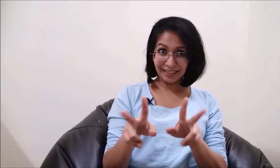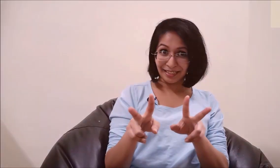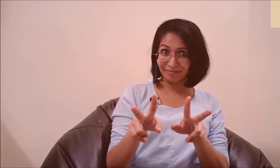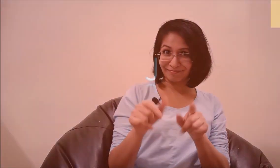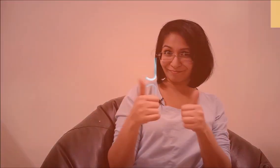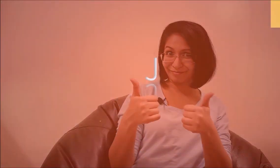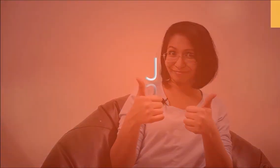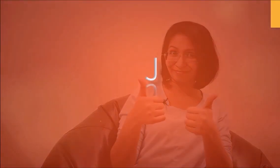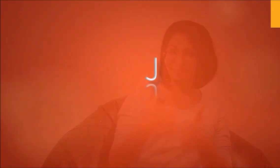see.